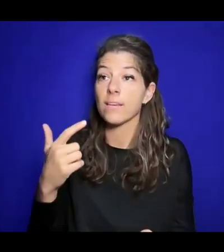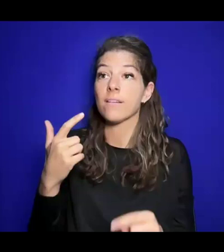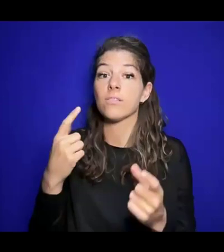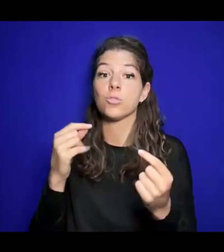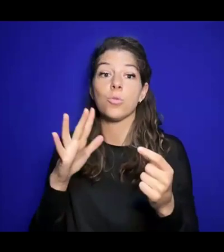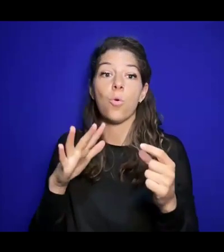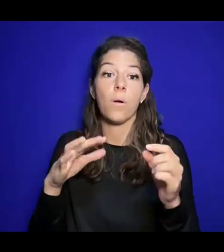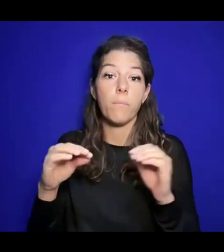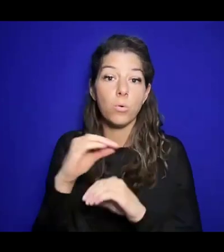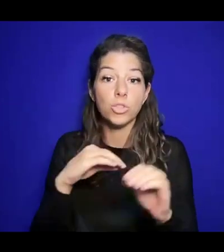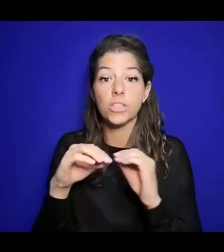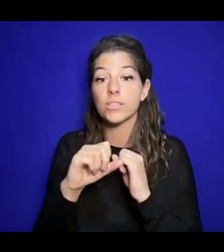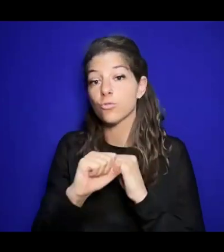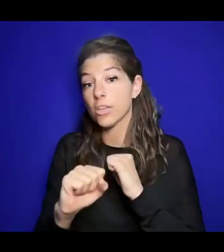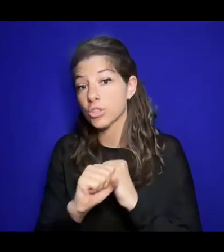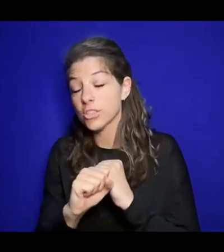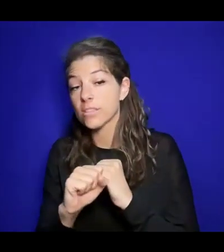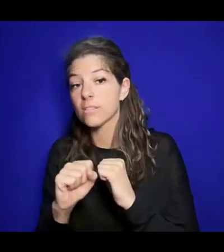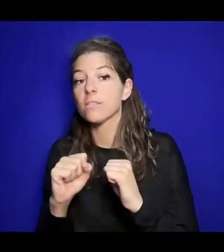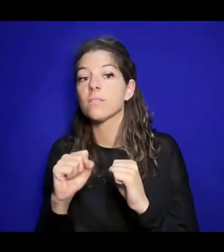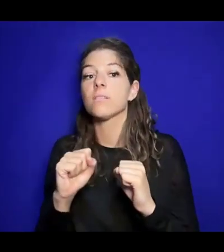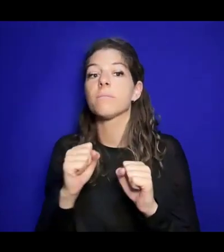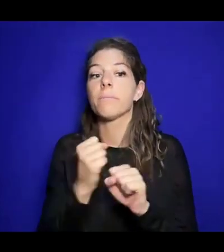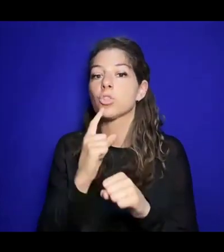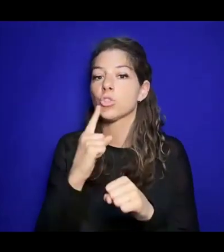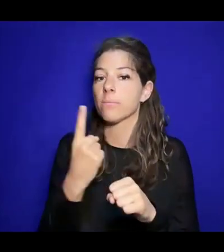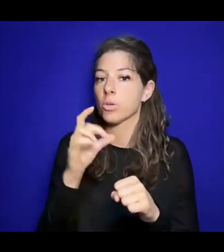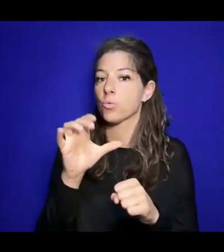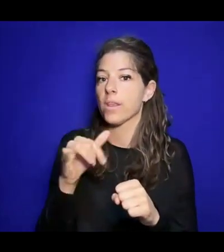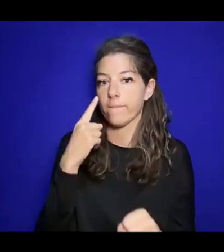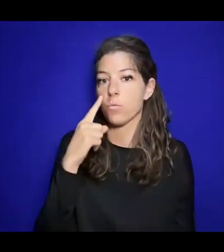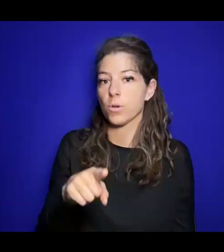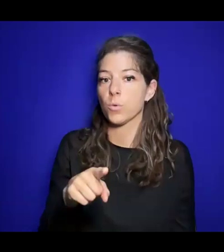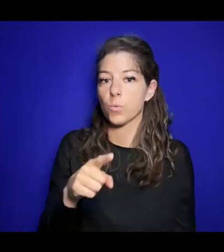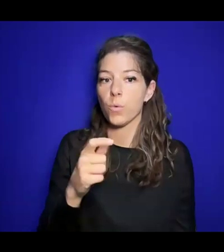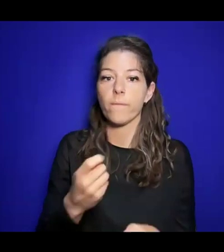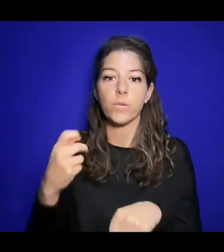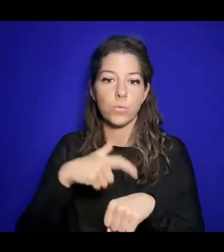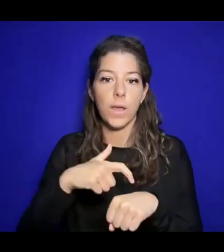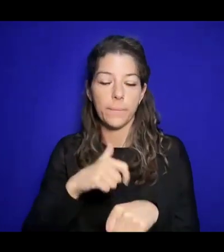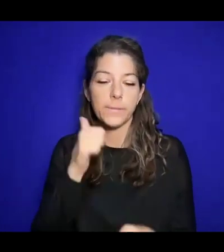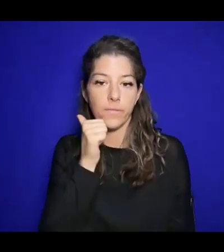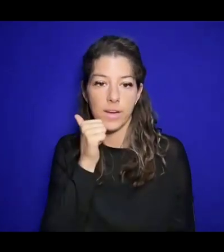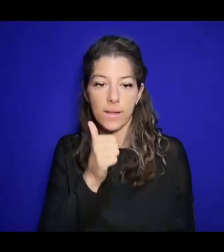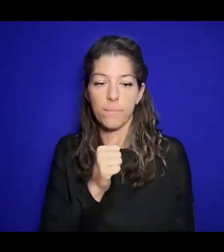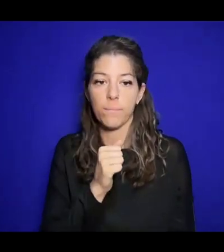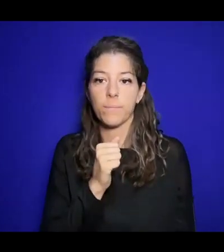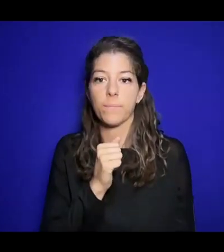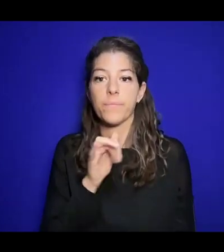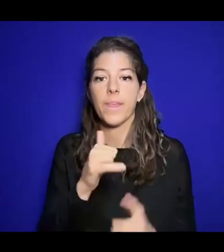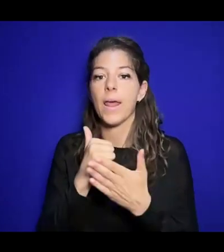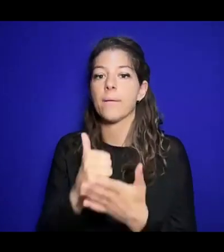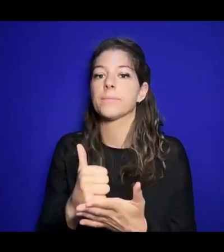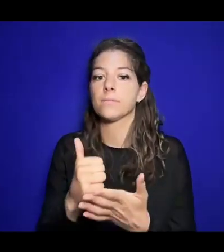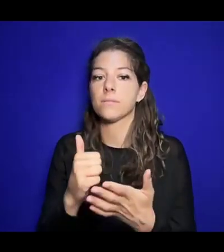range of motion or your stretching exercises, be sure that somebody is doing that for you a couple of times a day because that helps